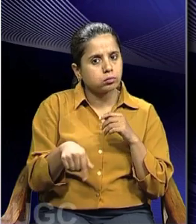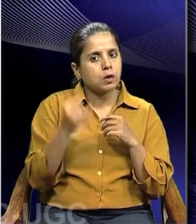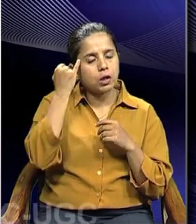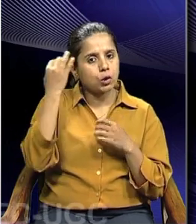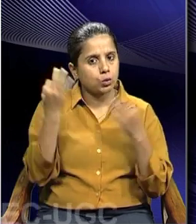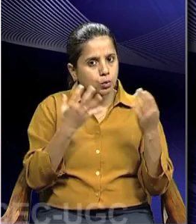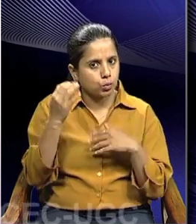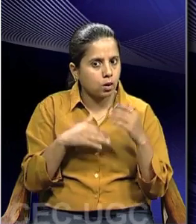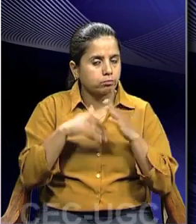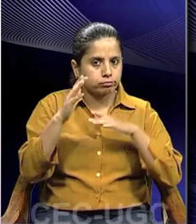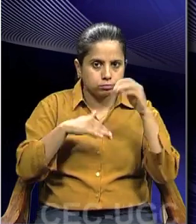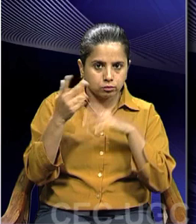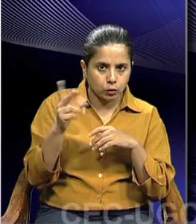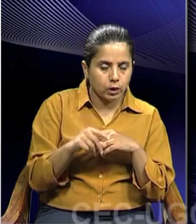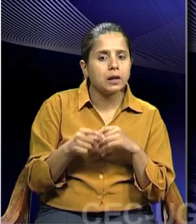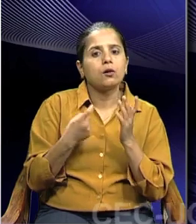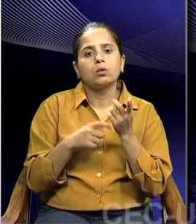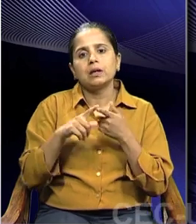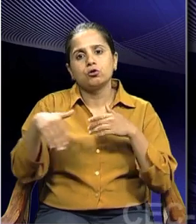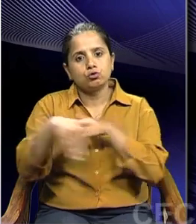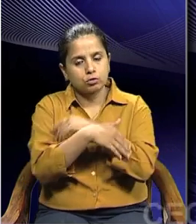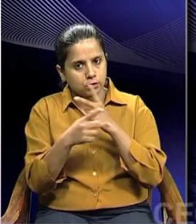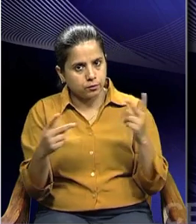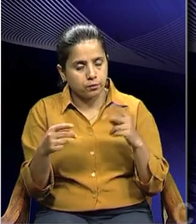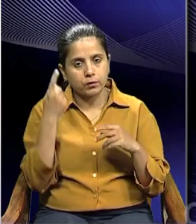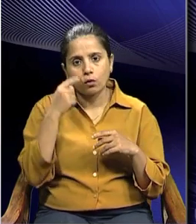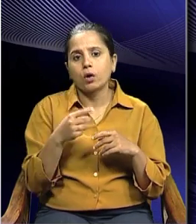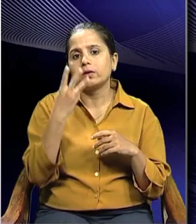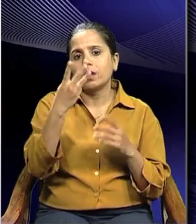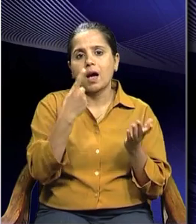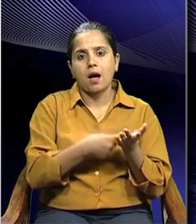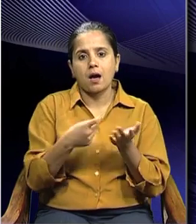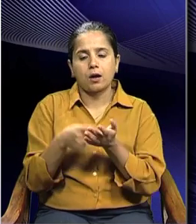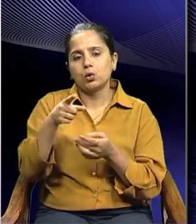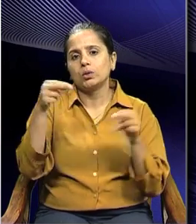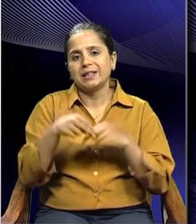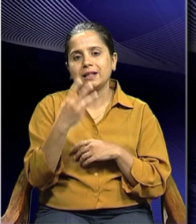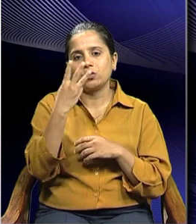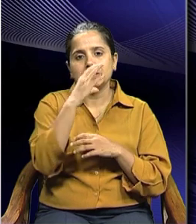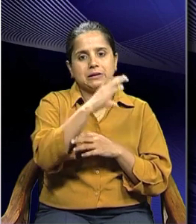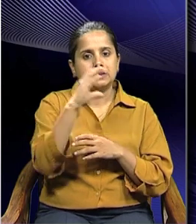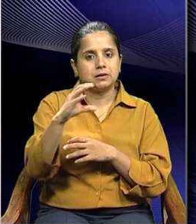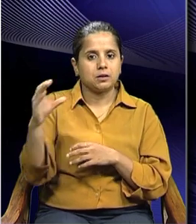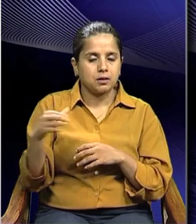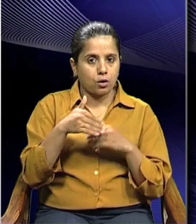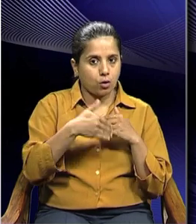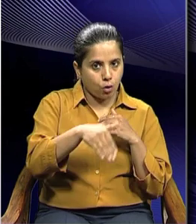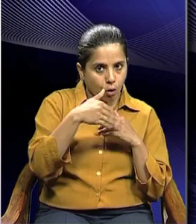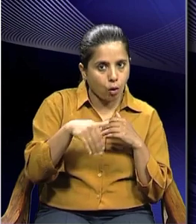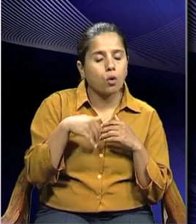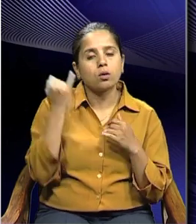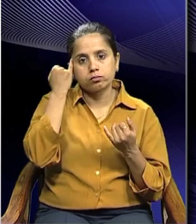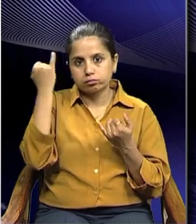reinventing, restructuring and re-engineering. So for 3 R's you need 3 C's, that is continuous creative